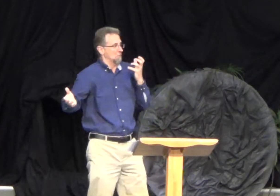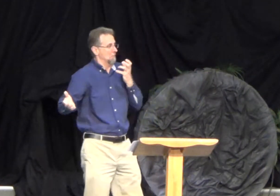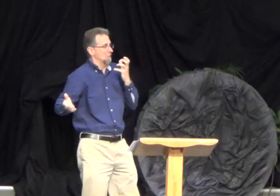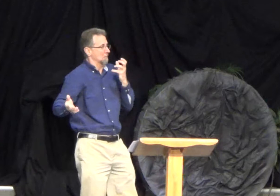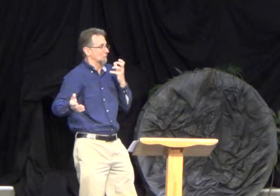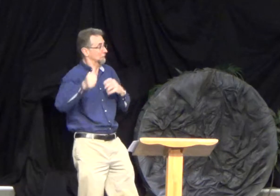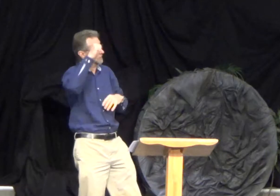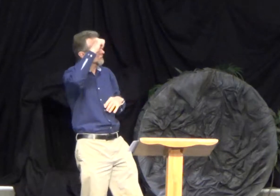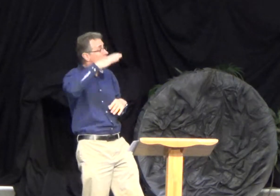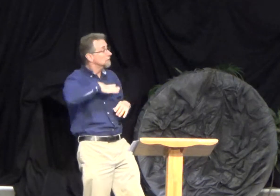Wow.